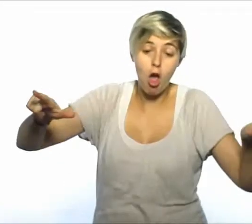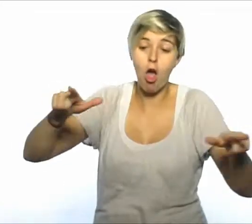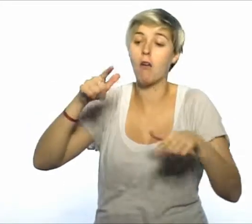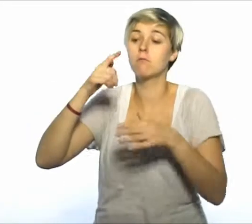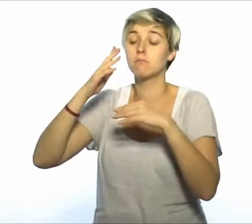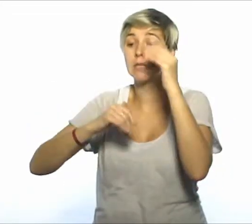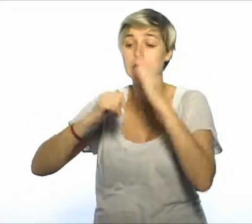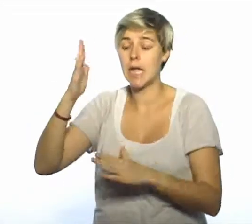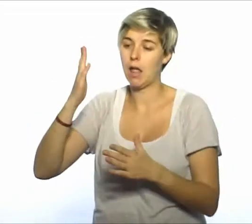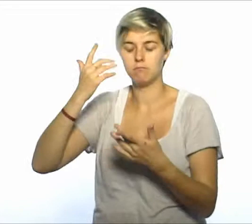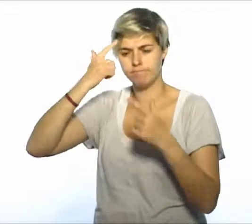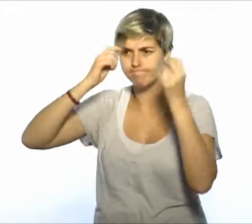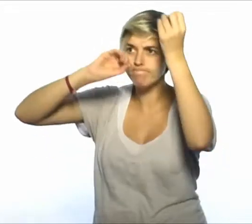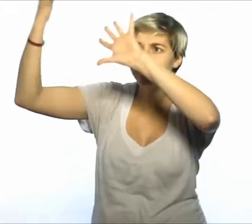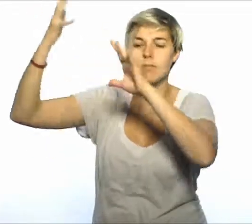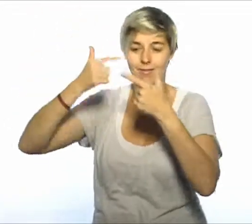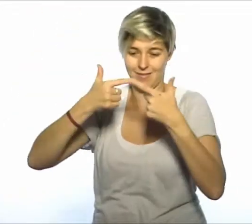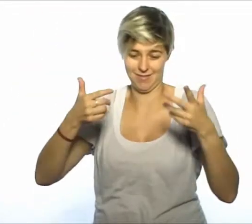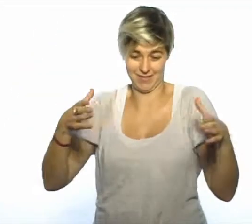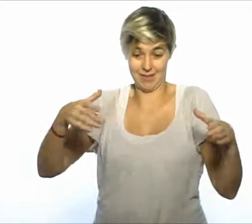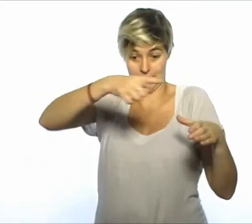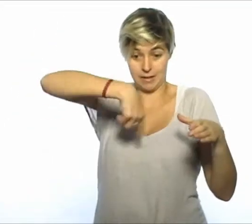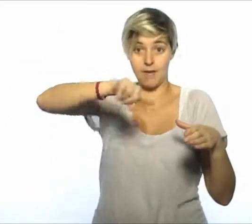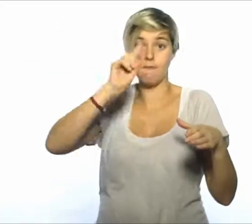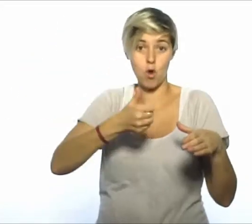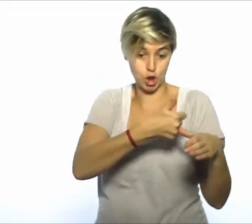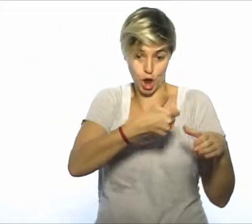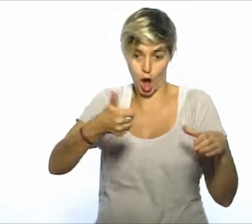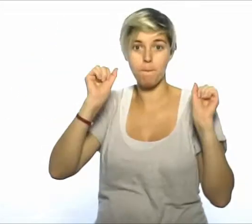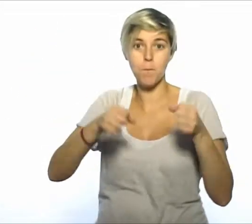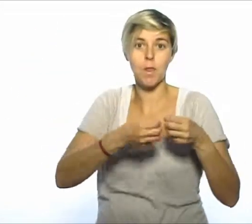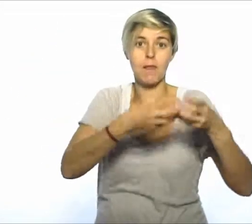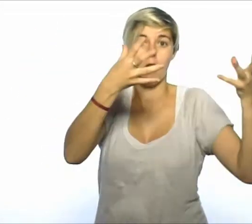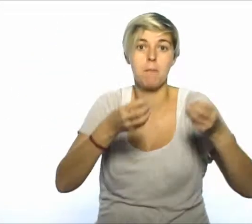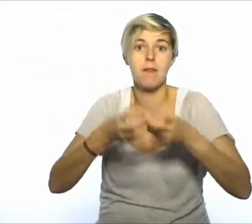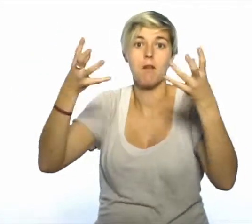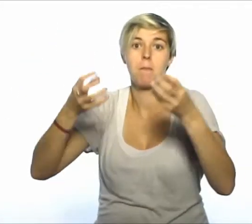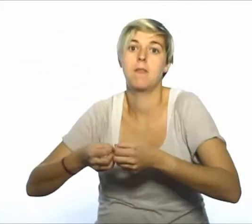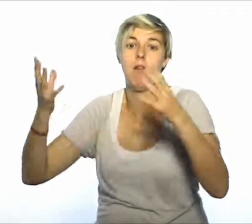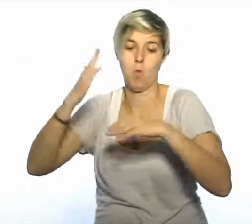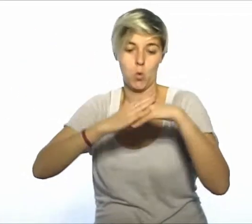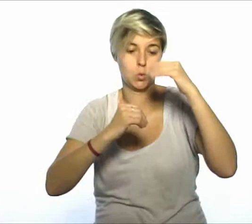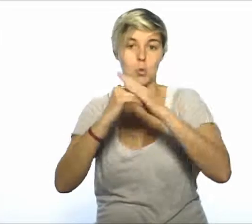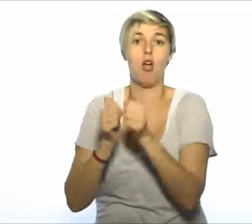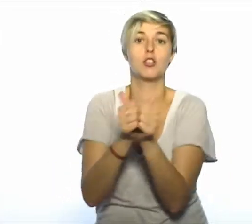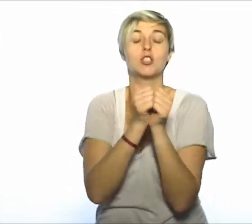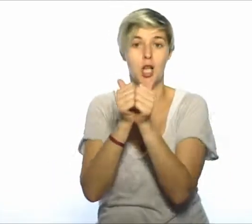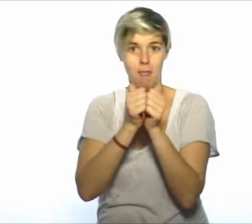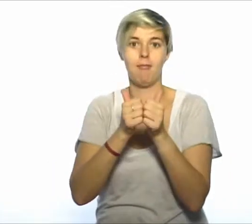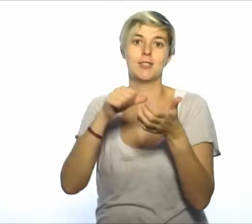staff. Technical department, people working with languages, people at the creative department. By improving each department and